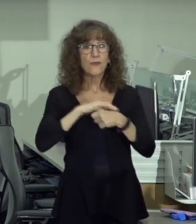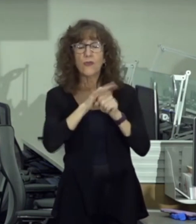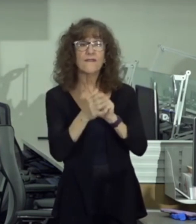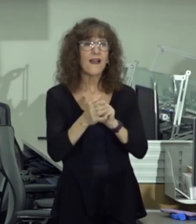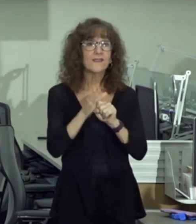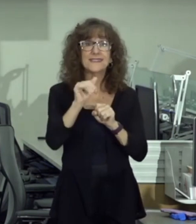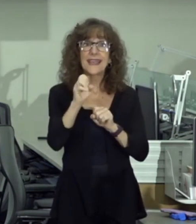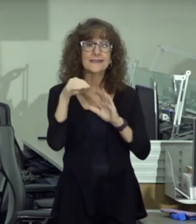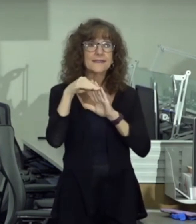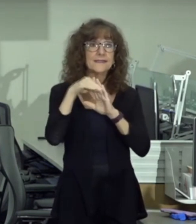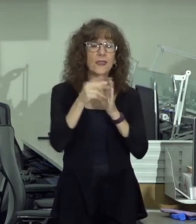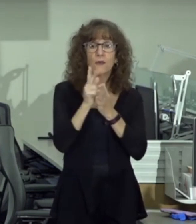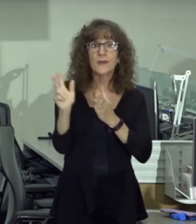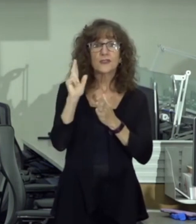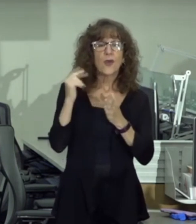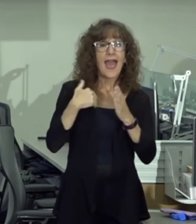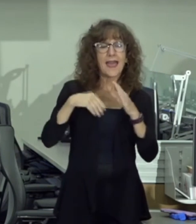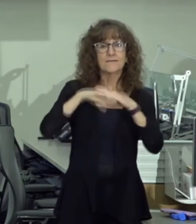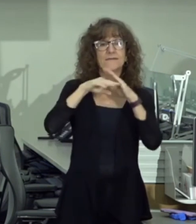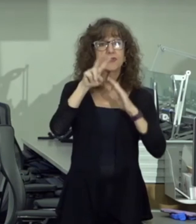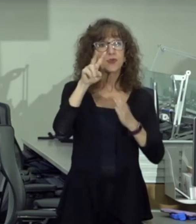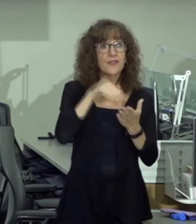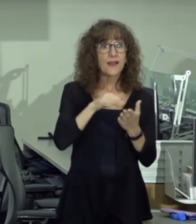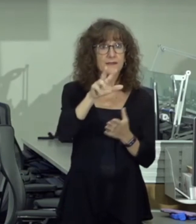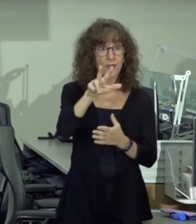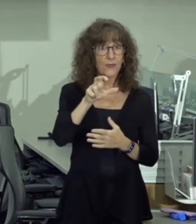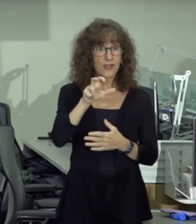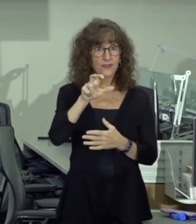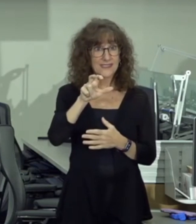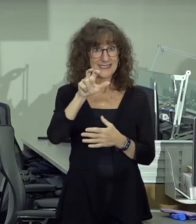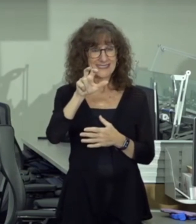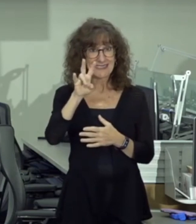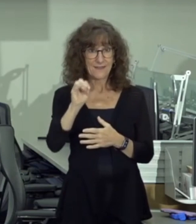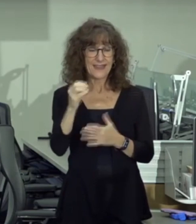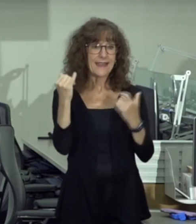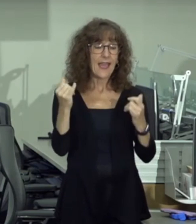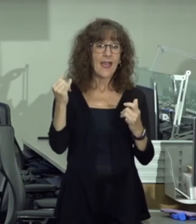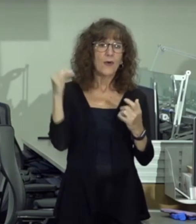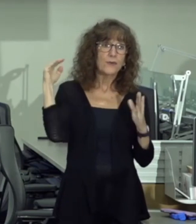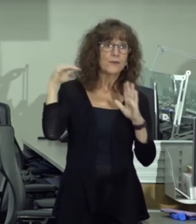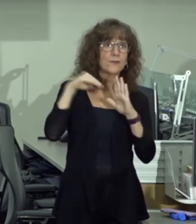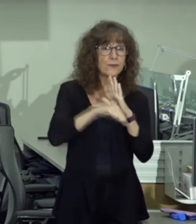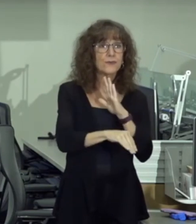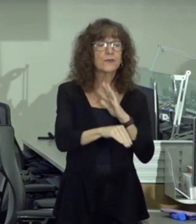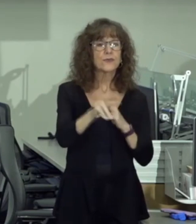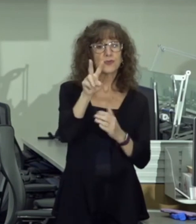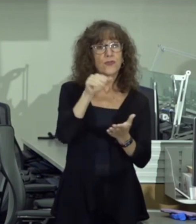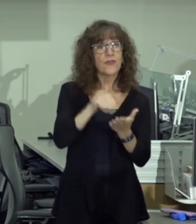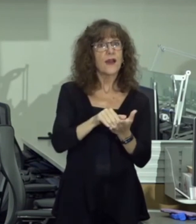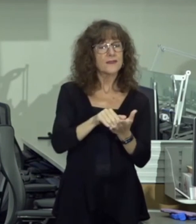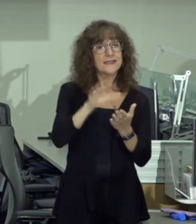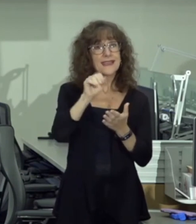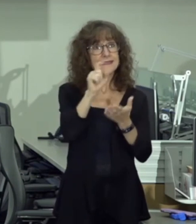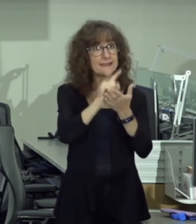going down. 3 weeks ago, we had a peak of 2,370 cases. Since then, it's declined to around 2,000